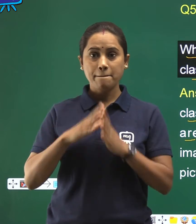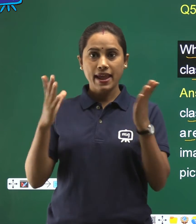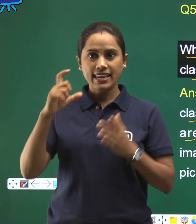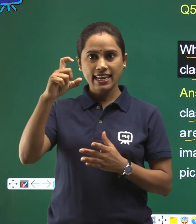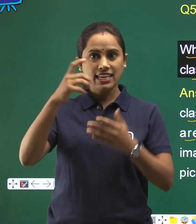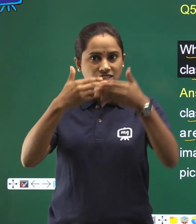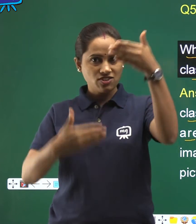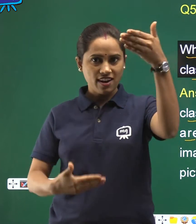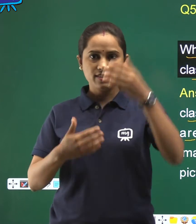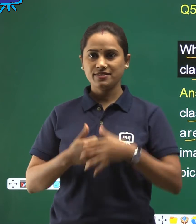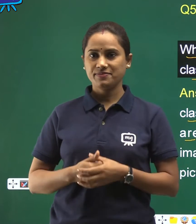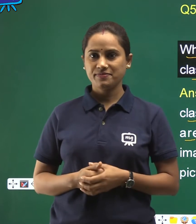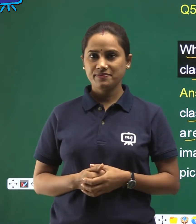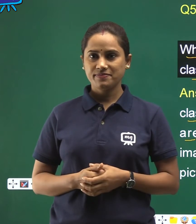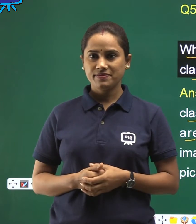charts